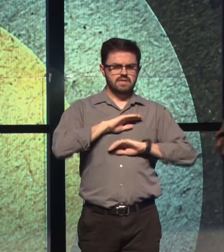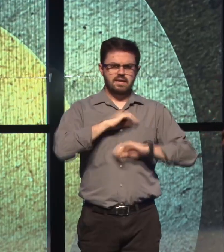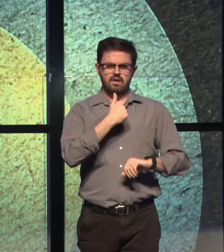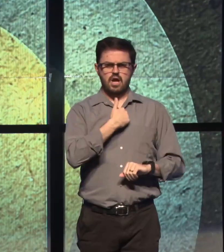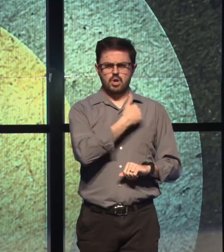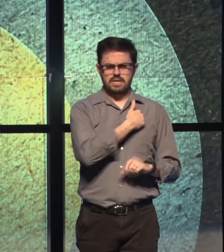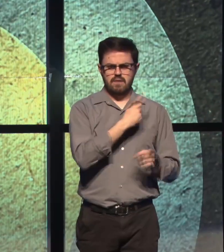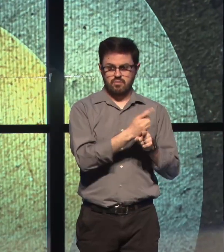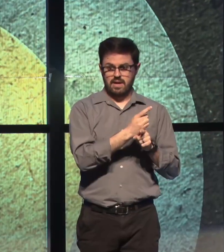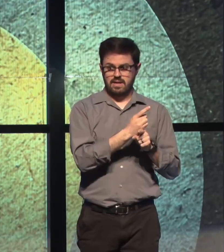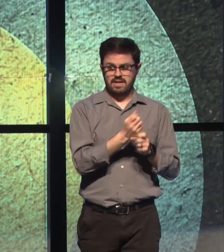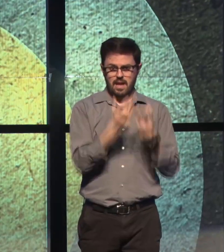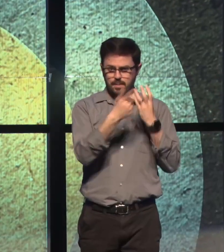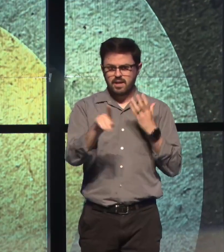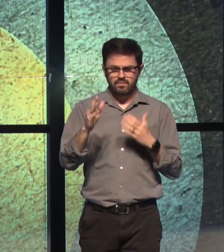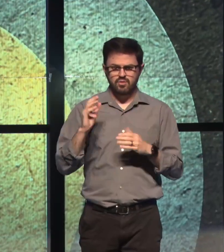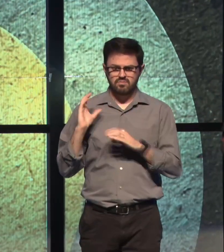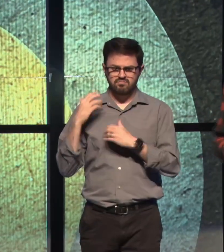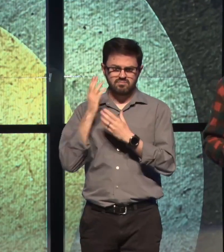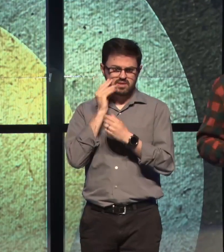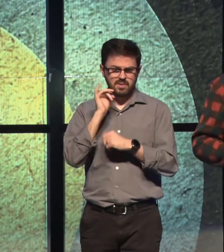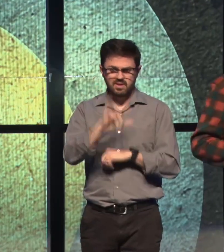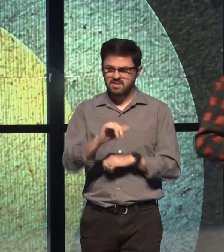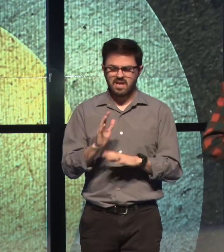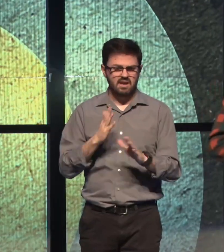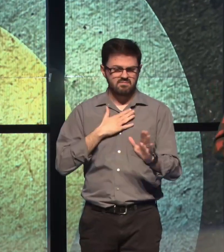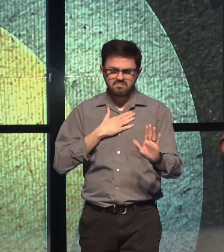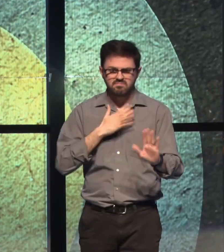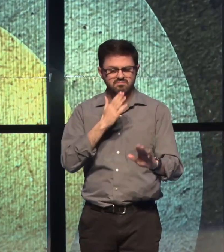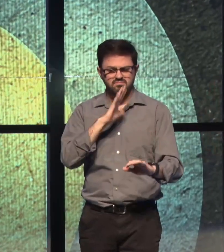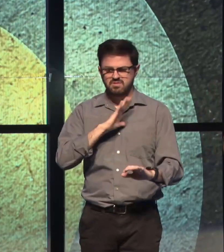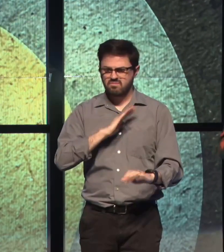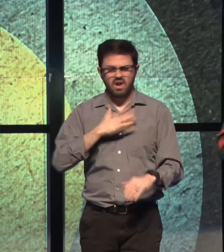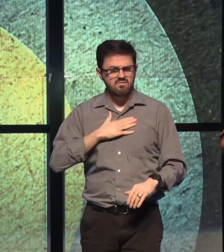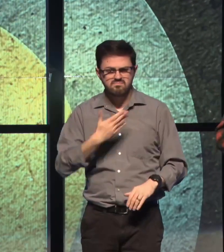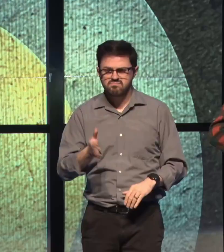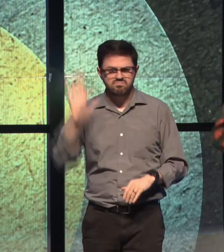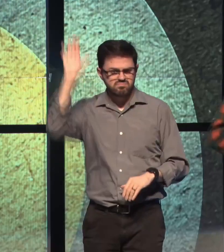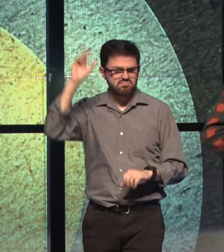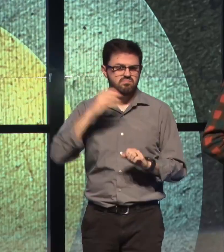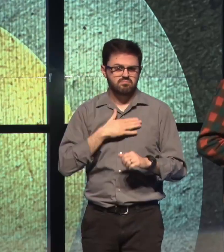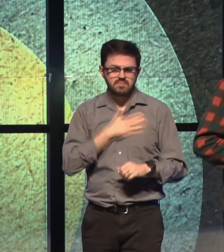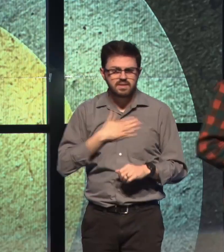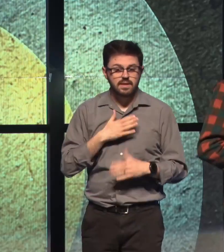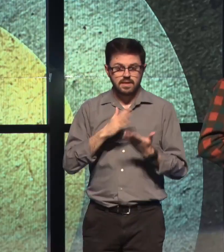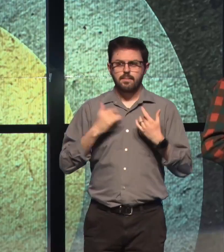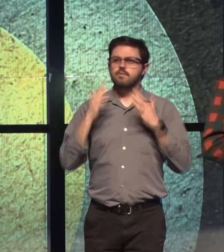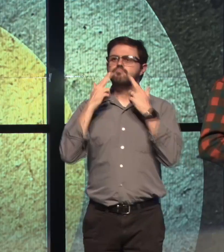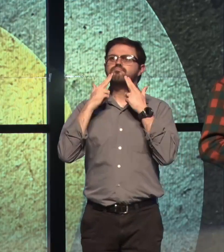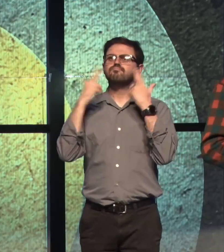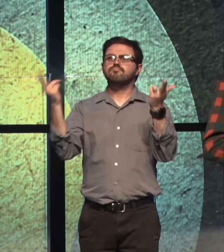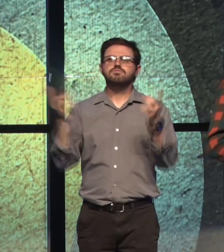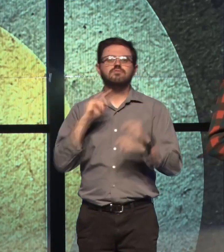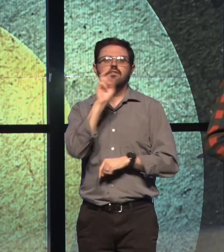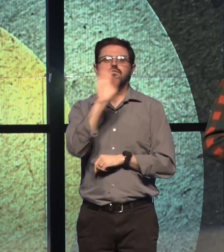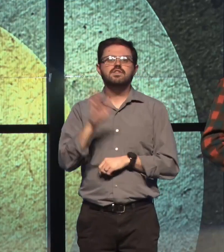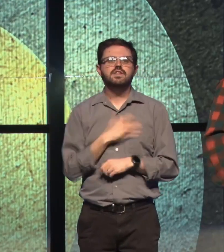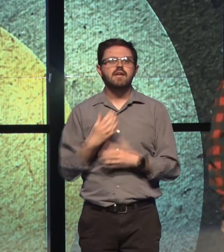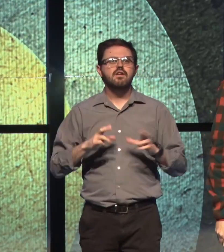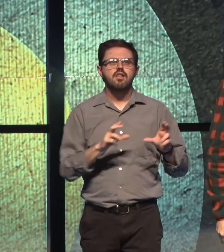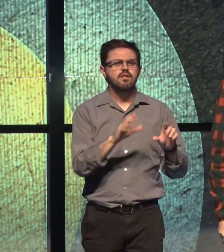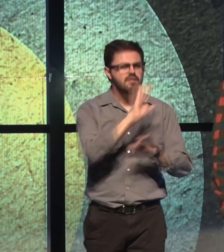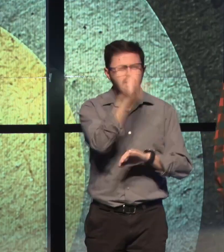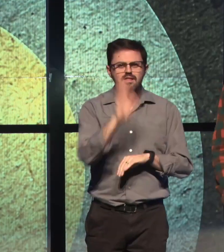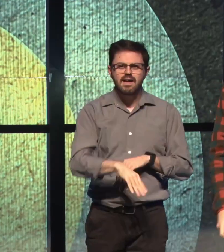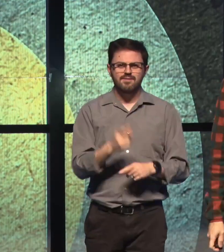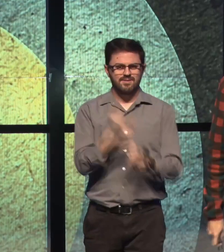hi. Just own it. Some of you are just you're like the Blessed Virgin Mary, never did a thing in your life outside of for other